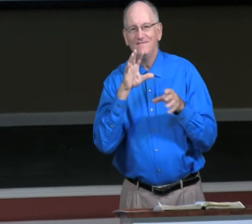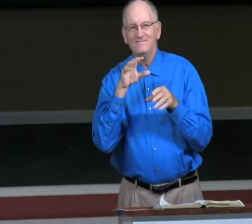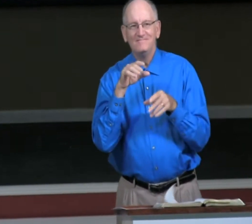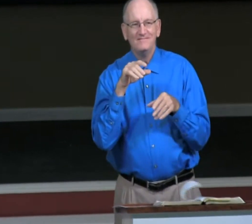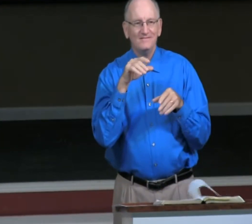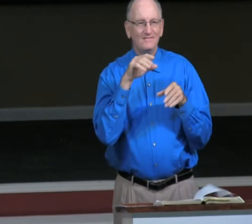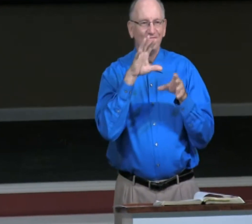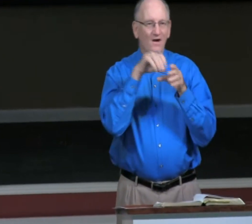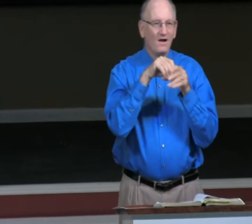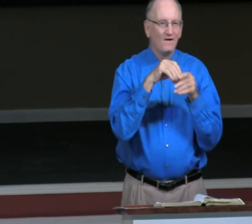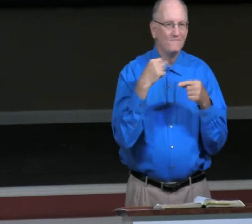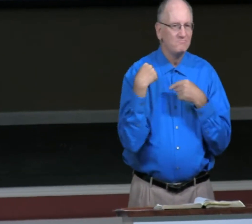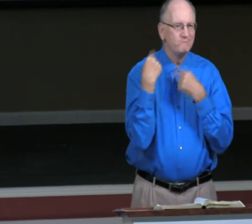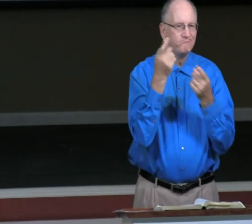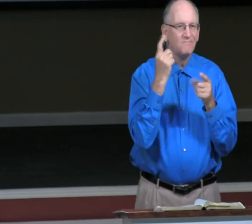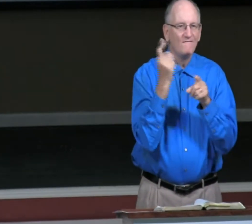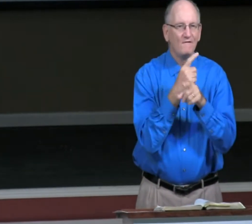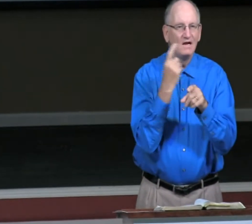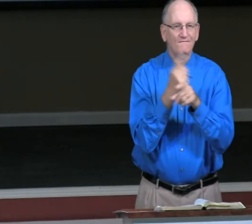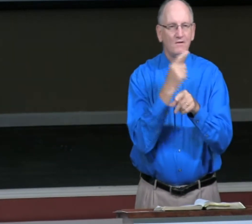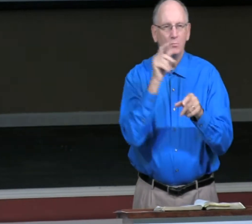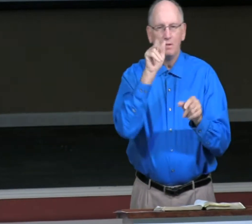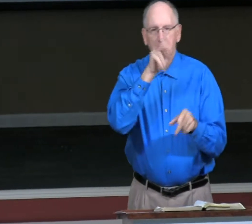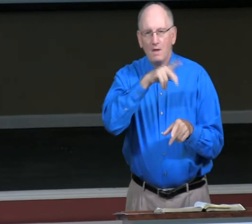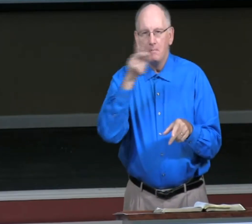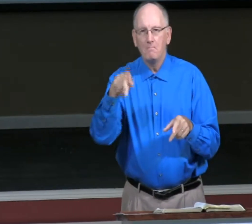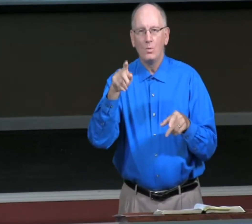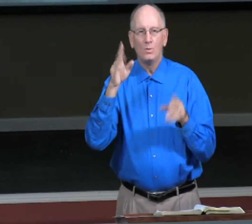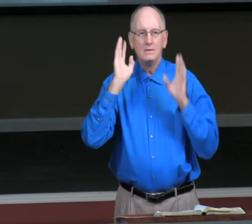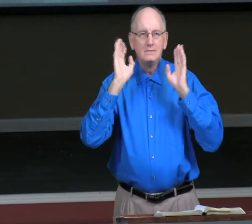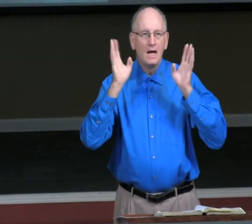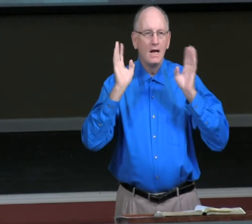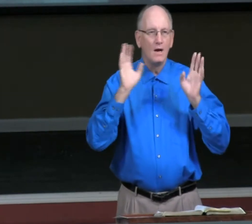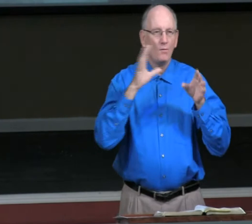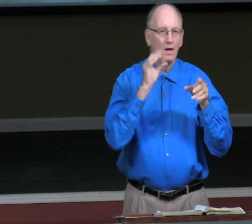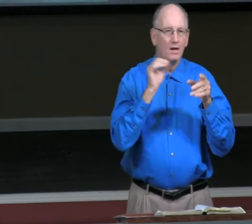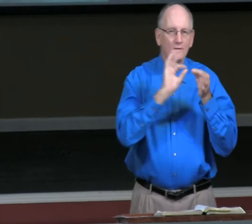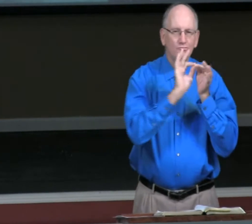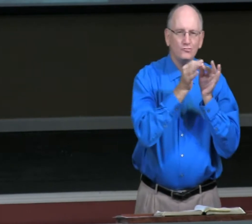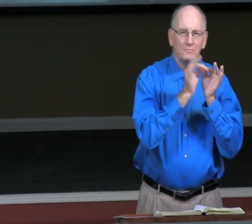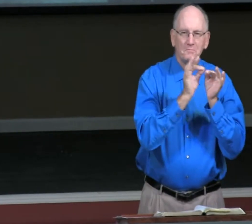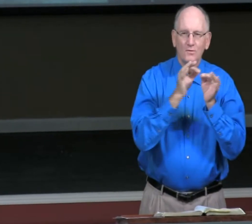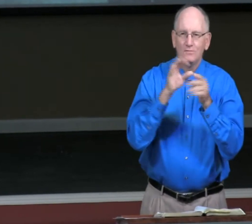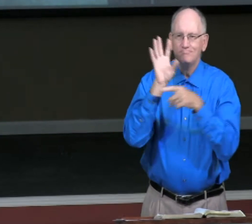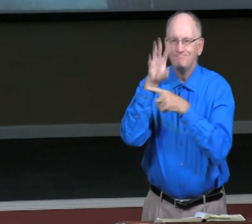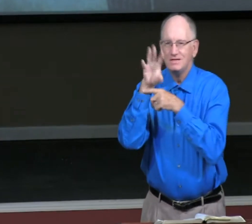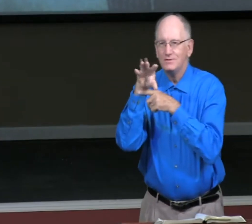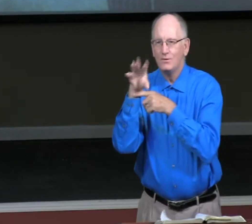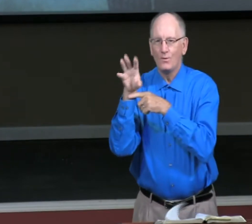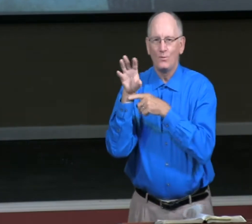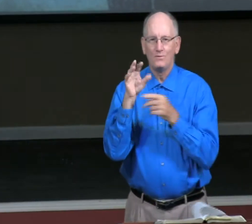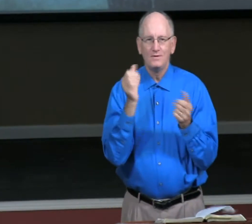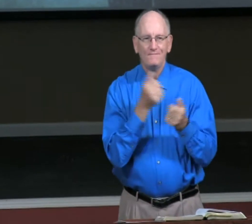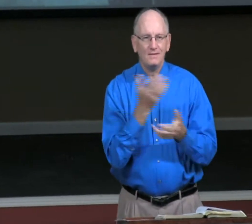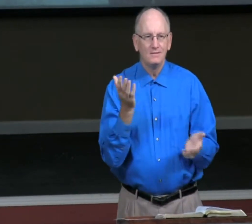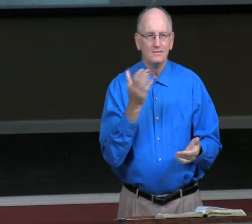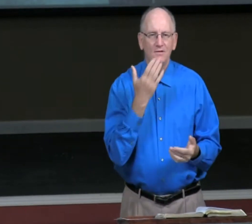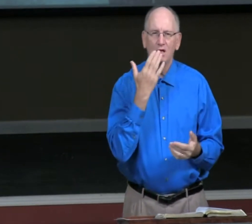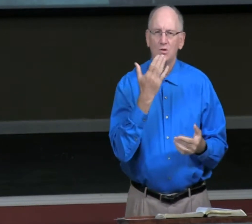Those of you that are watching and involved with the PowerPoint and the sound and the interpreting, the video and everything,